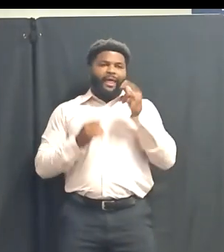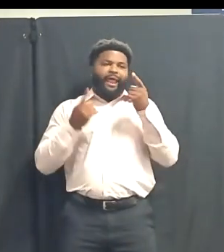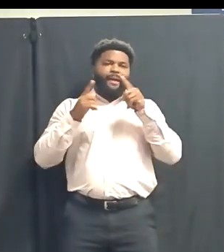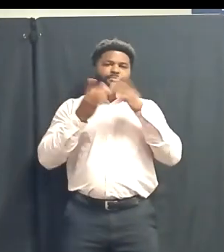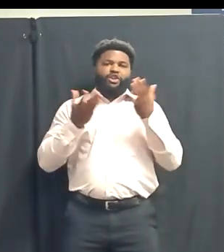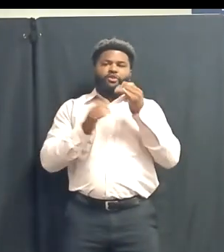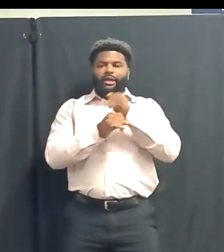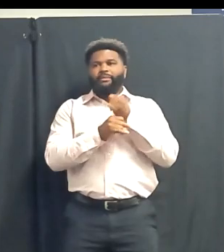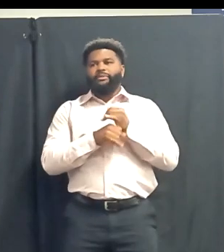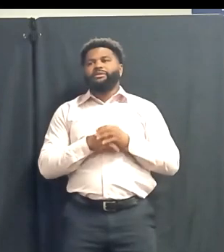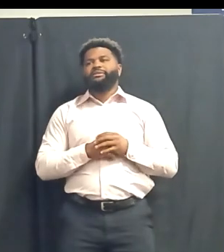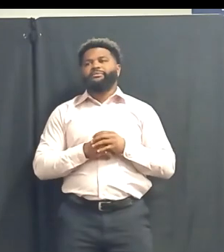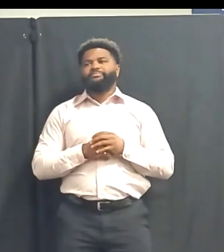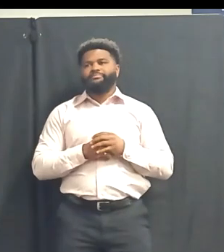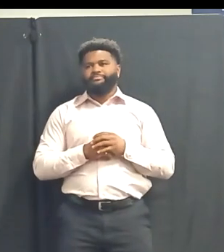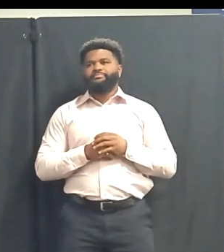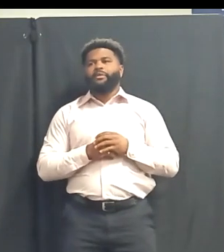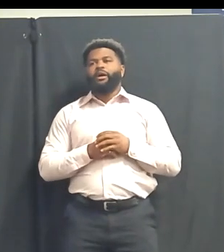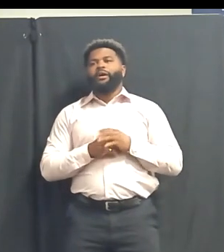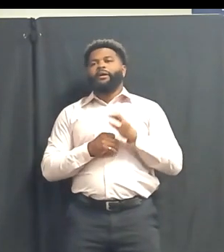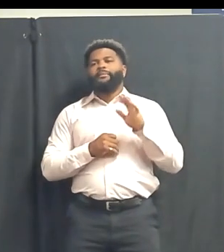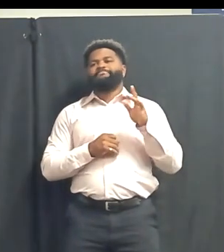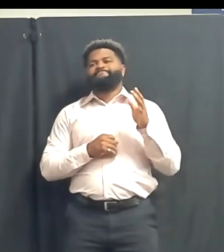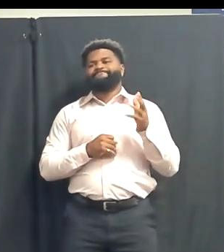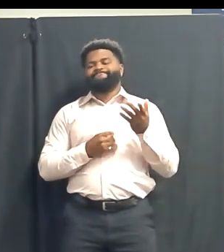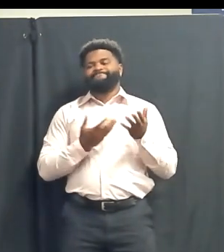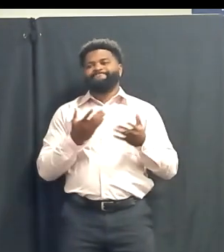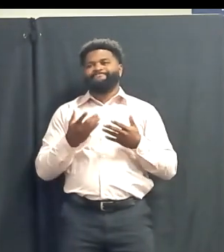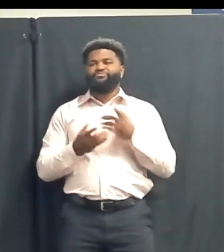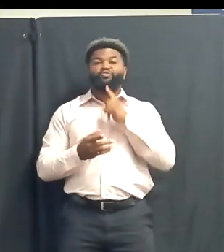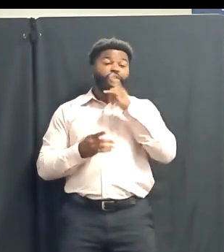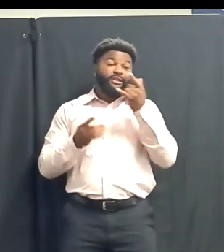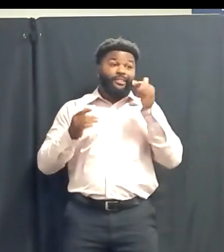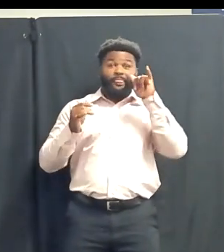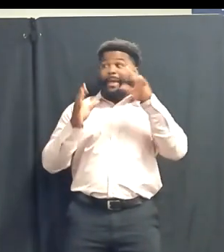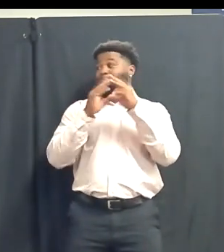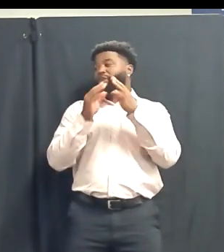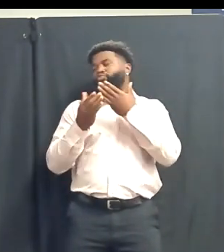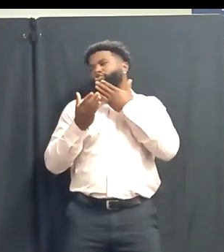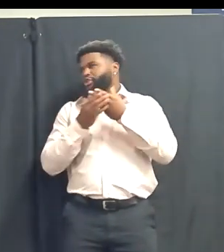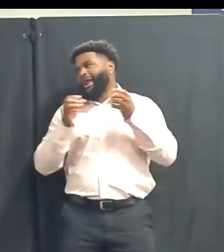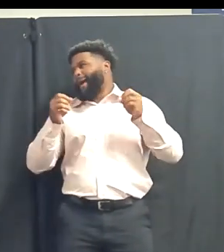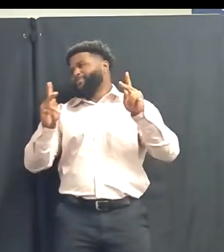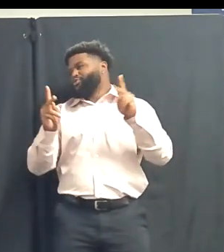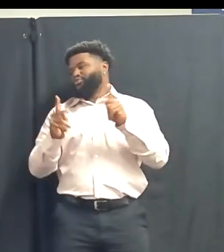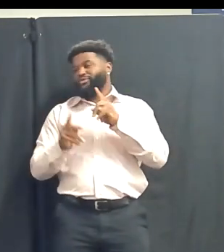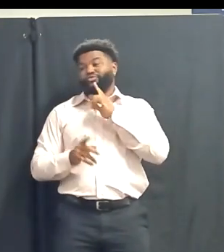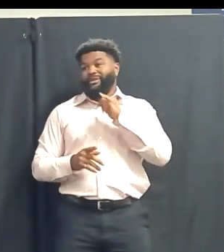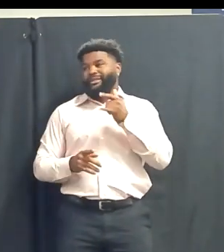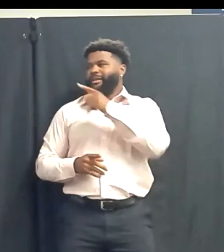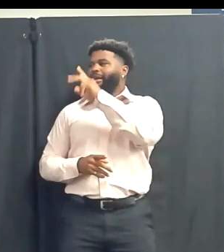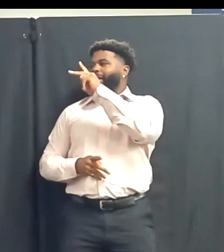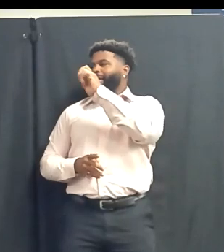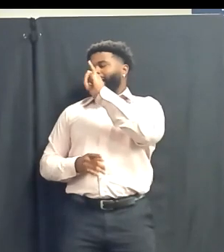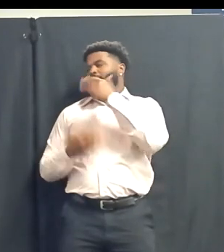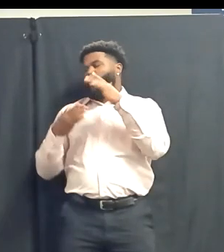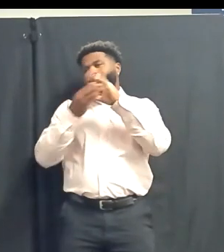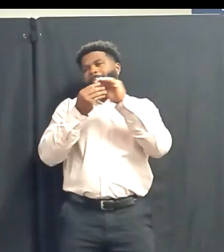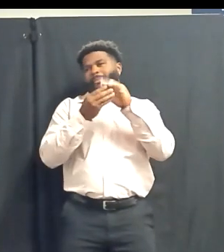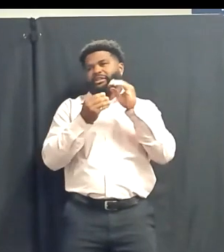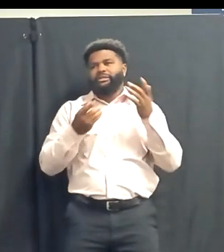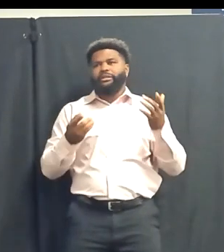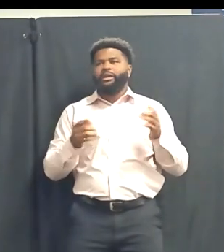effect on July 1, and it was a good opportunity, as Kelly probably said,